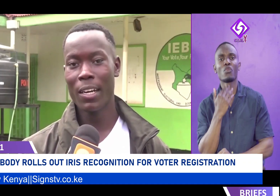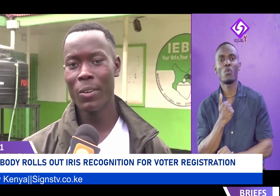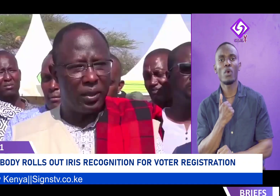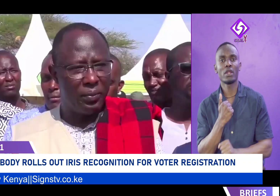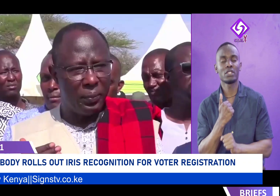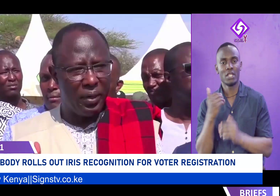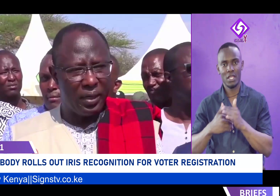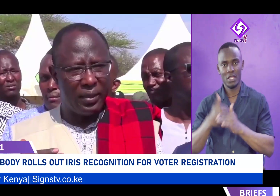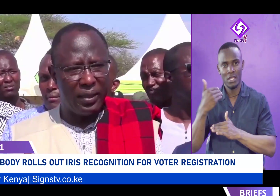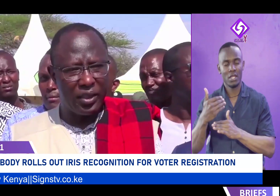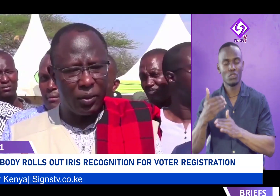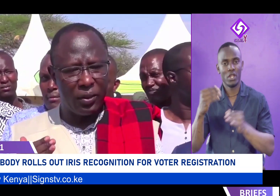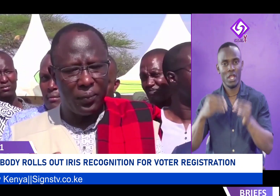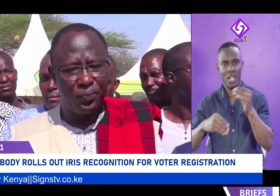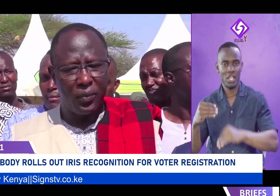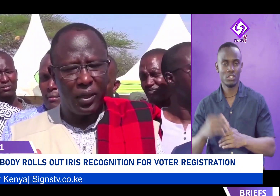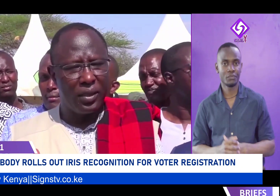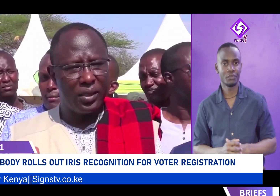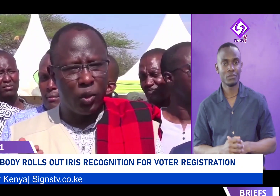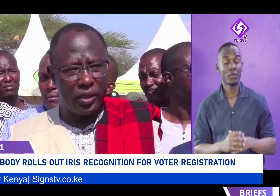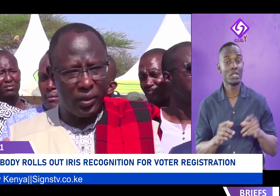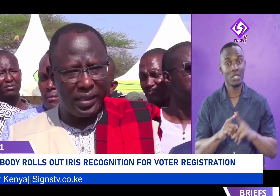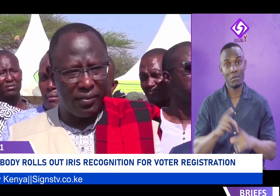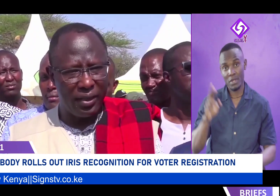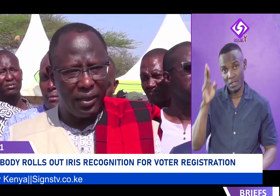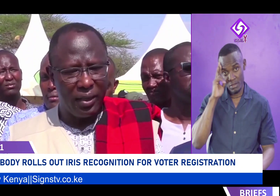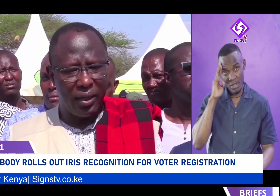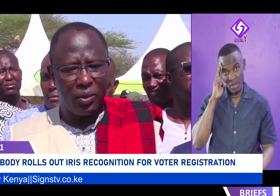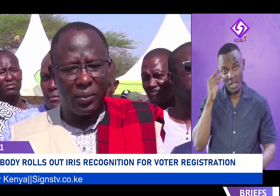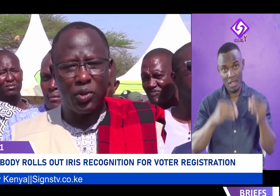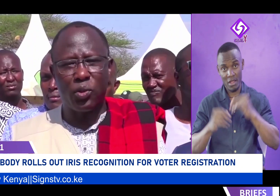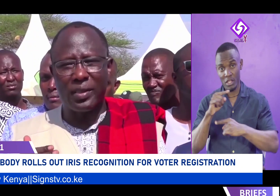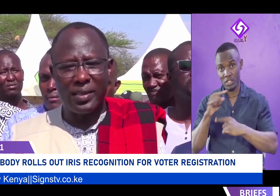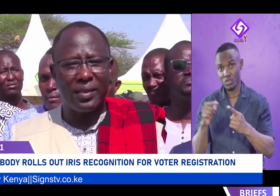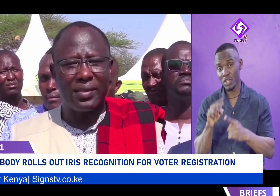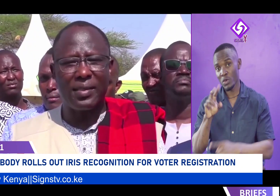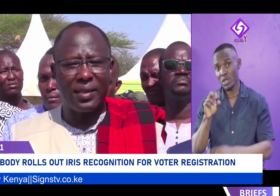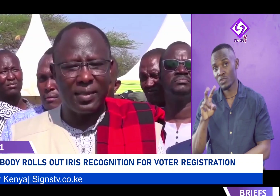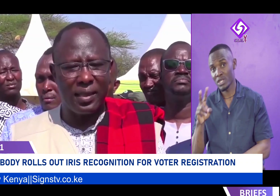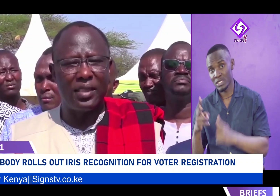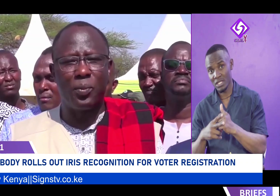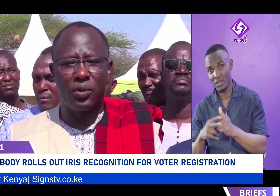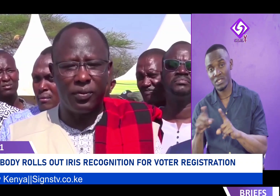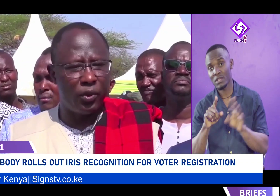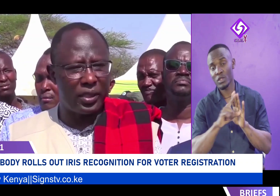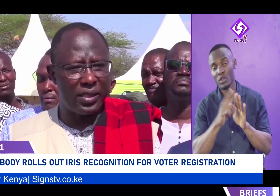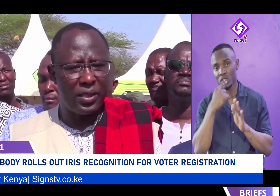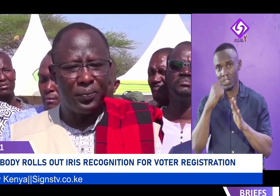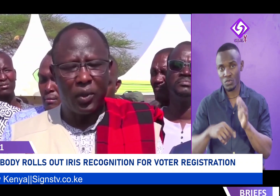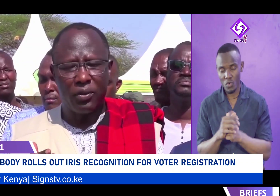ujao. Remember, the election is in 2027 and we are supposed to register citizens, eligible voters